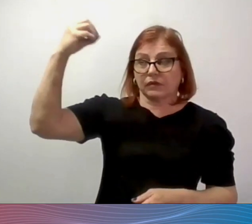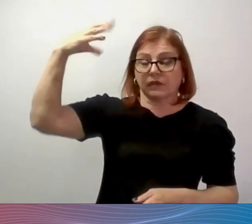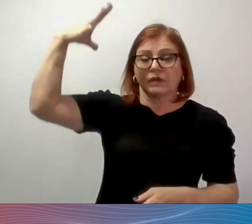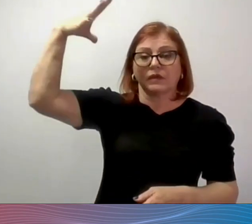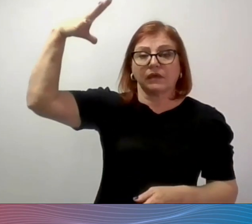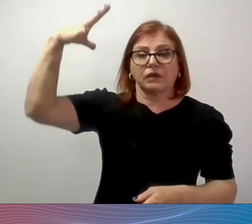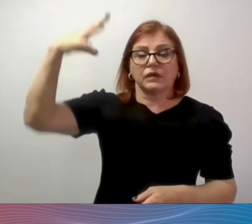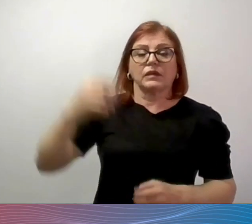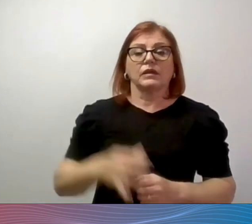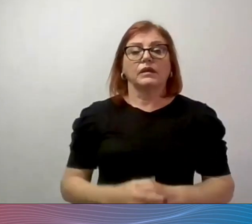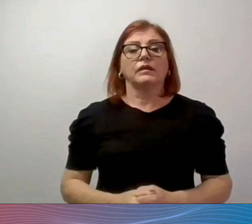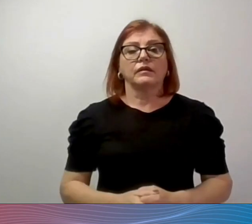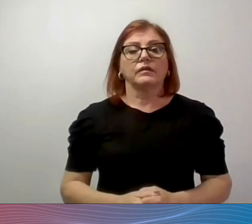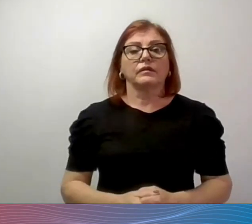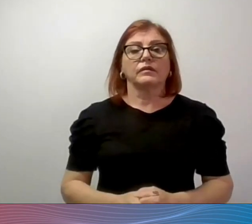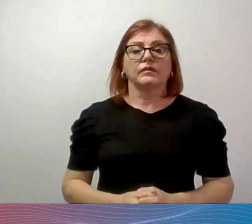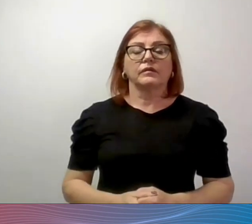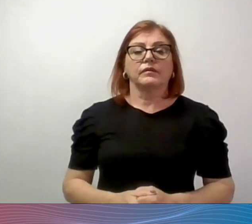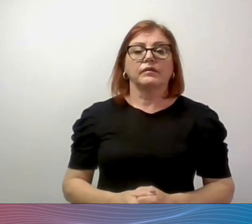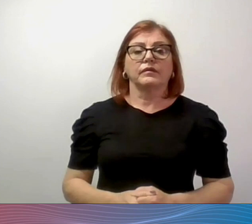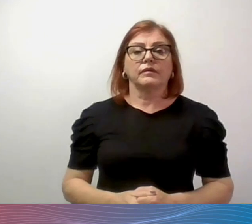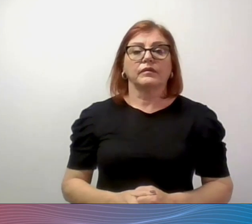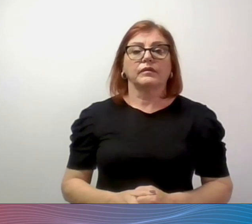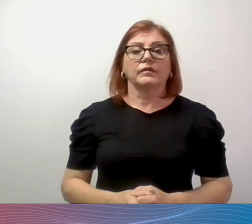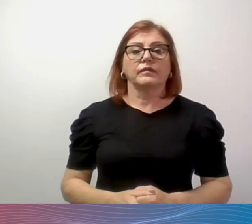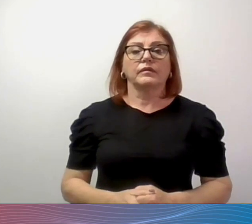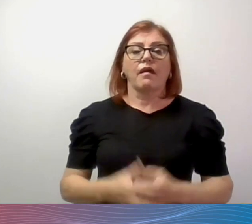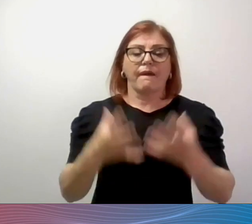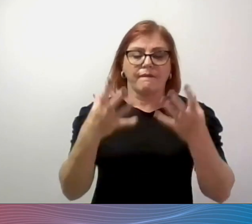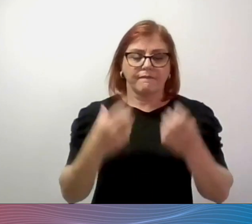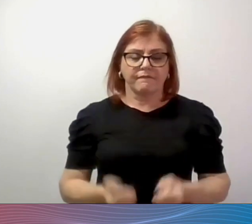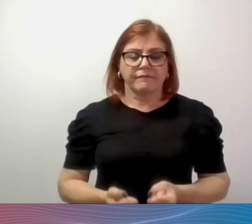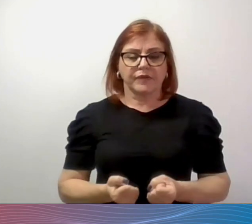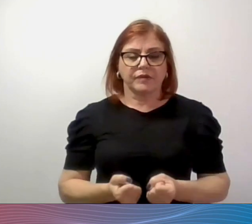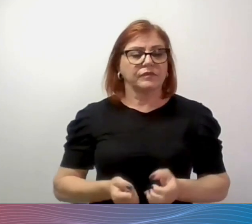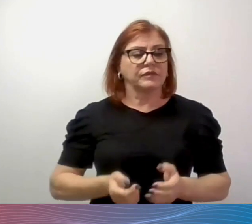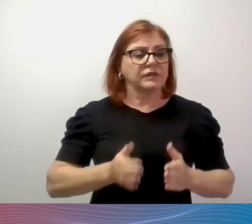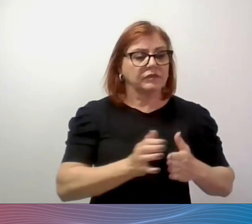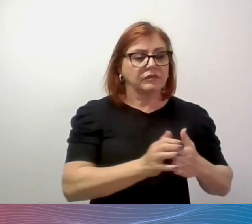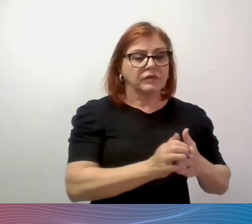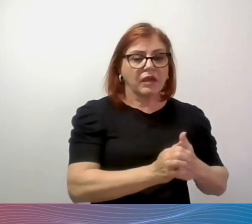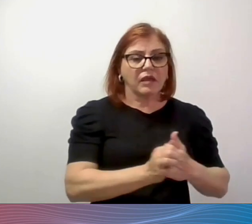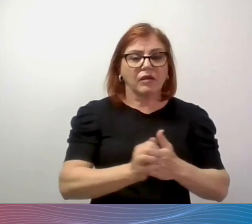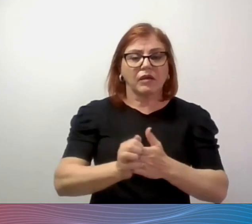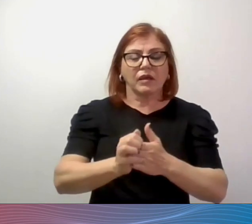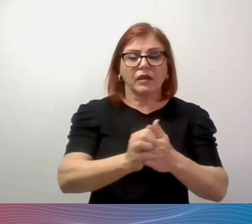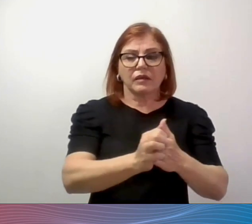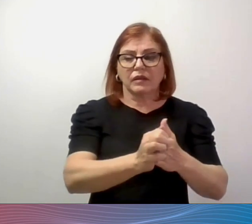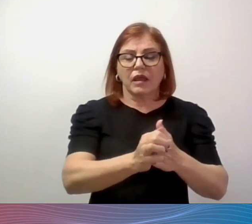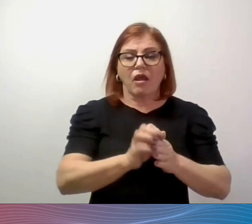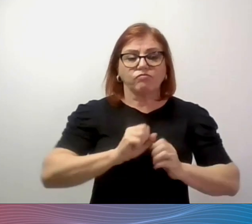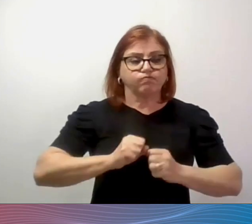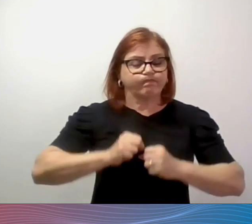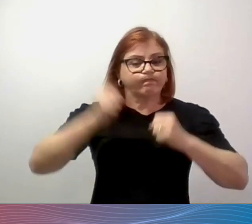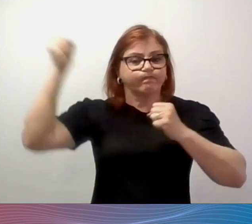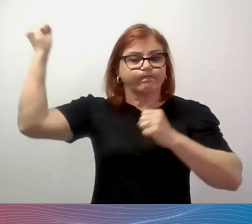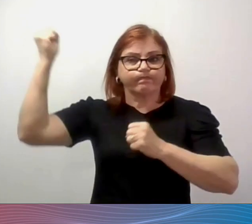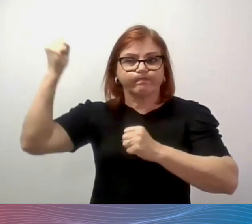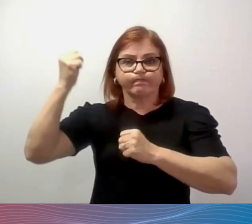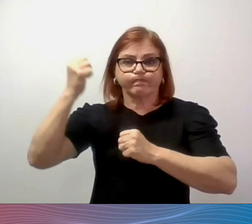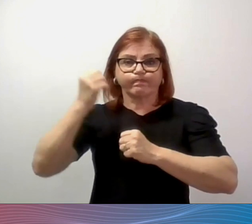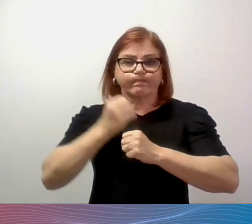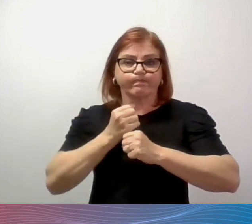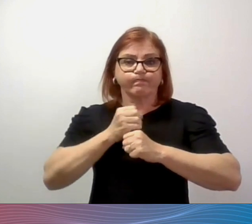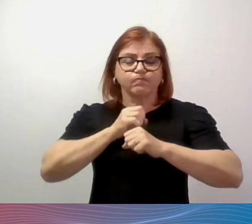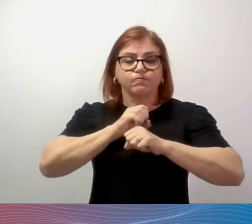Vamos funcionar como canais da graça. Let's function as channels of grace. Para levar graça às pessoas. To dispense grace